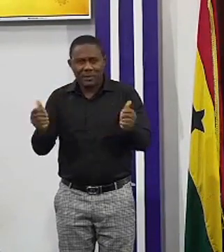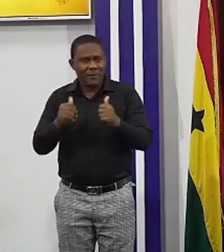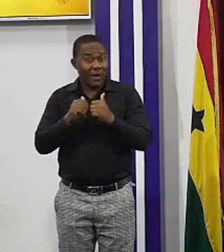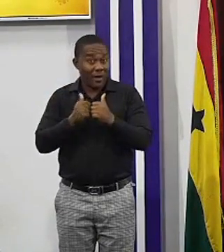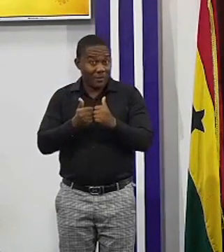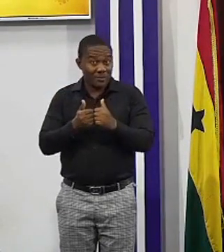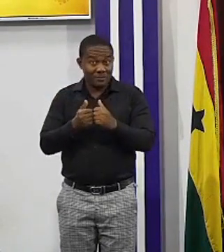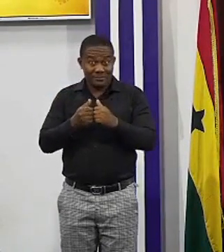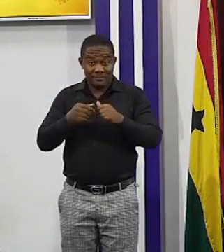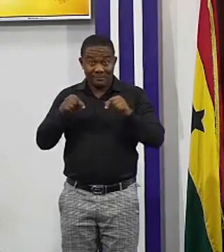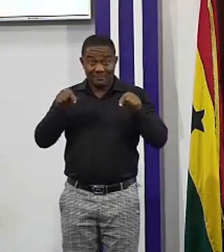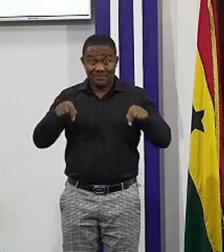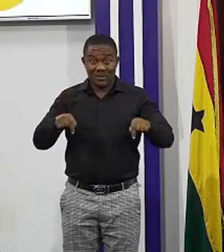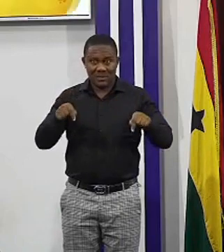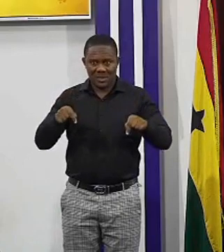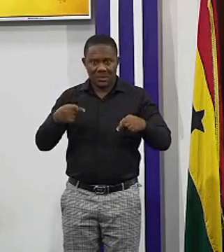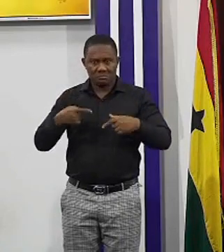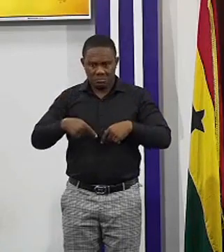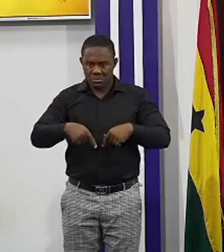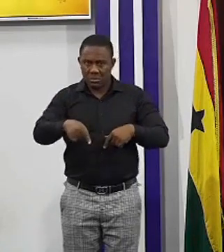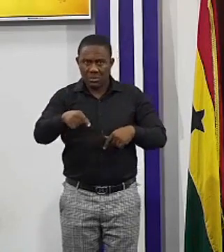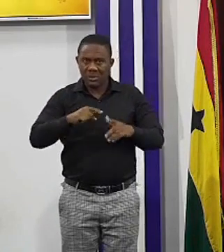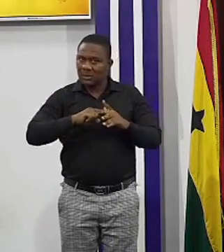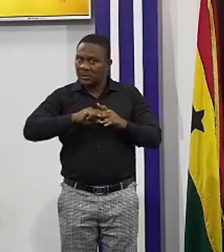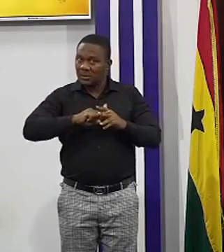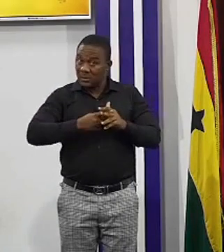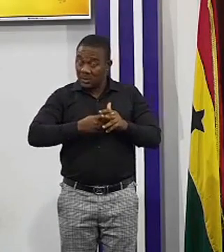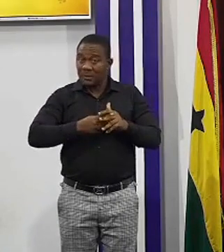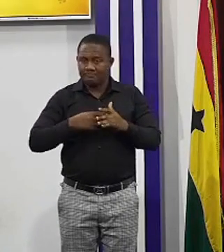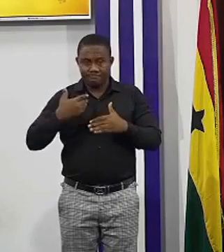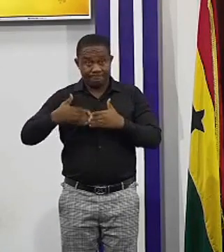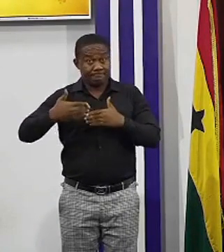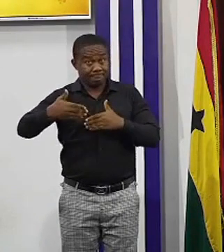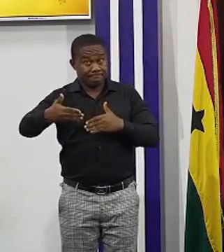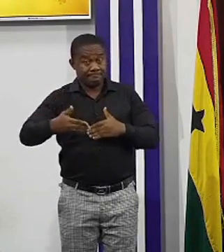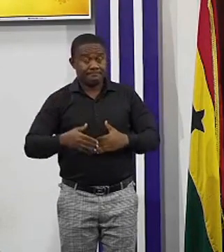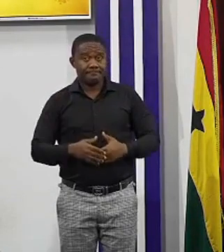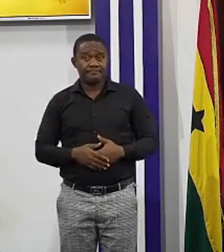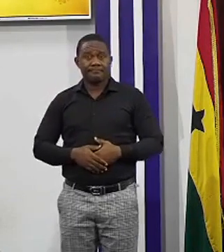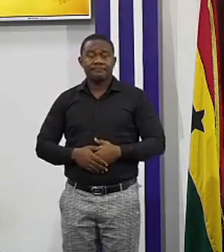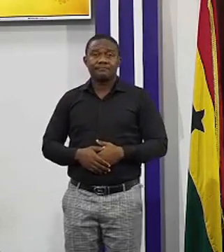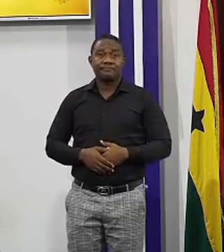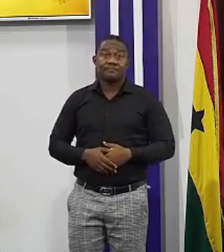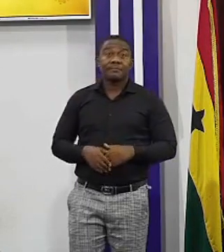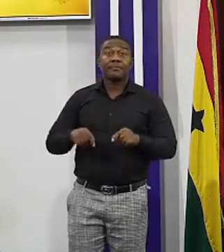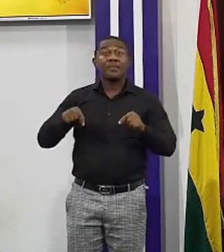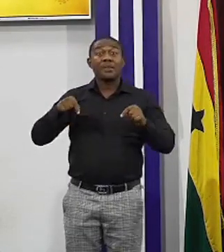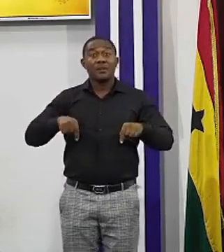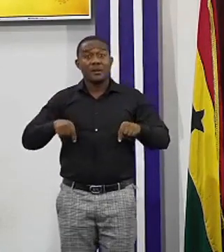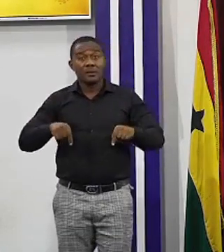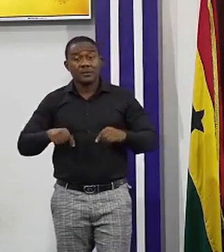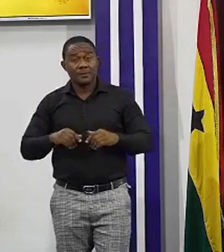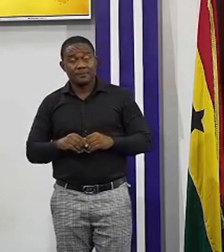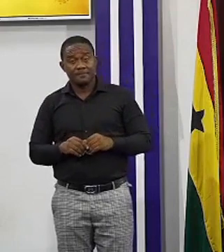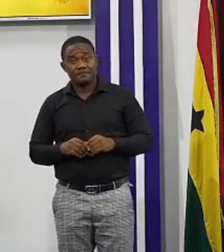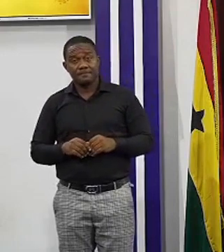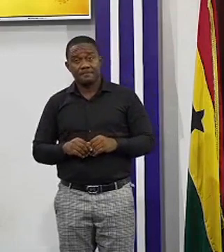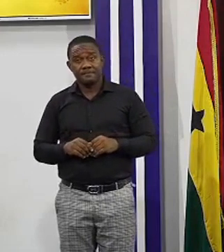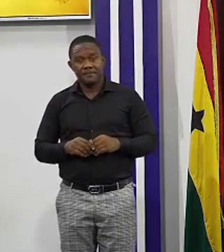we are starting our briefs for this week, consequent thereon. Today's brief will be in about